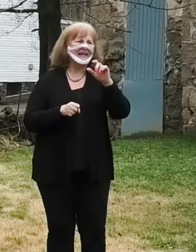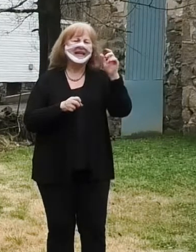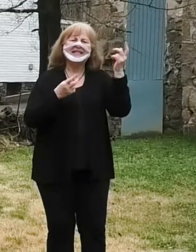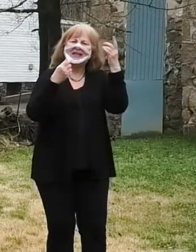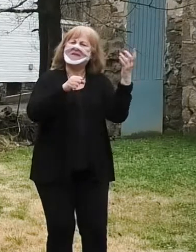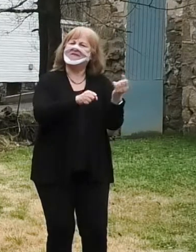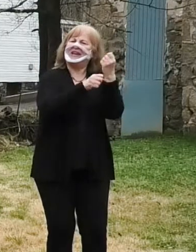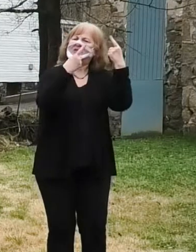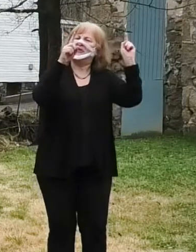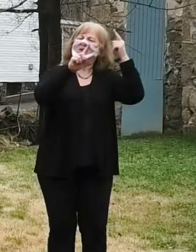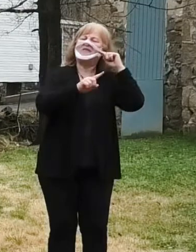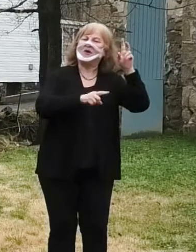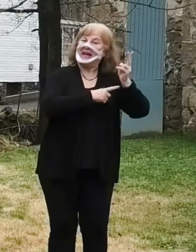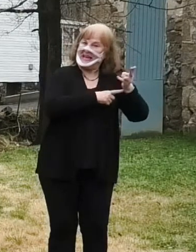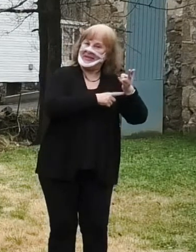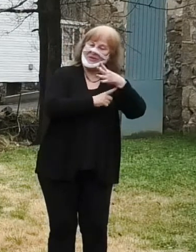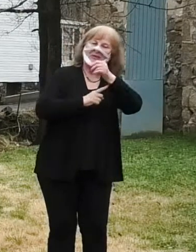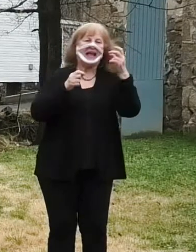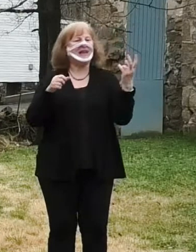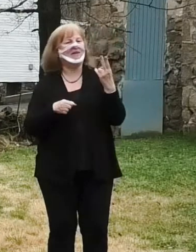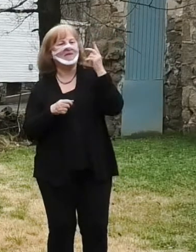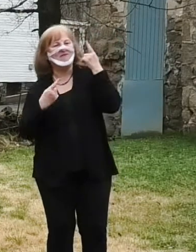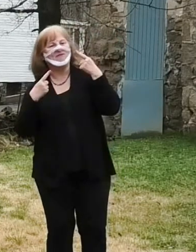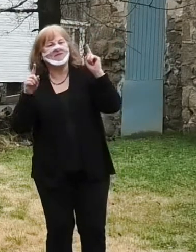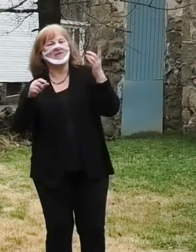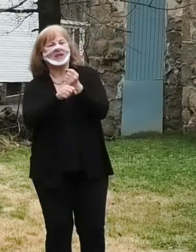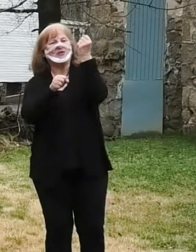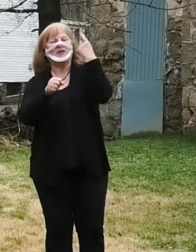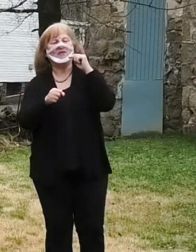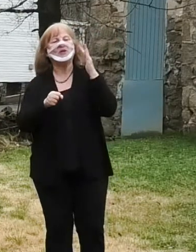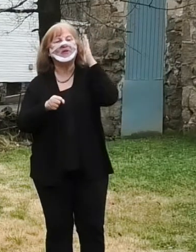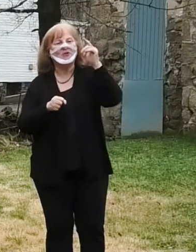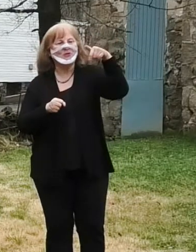history, it's a victory for the future of this community.